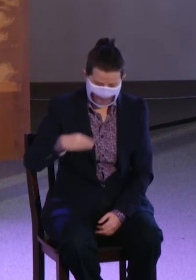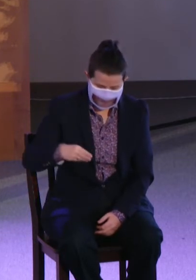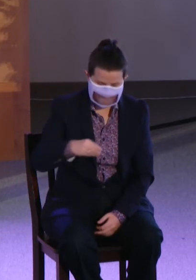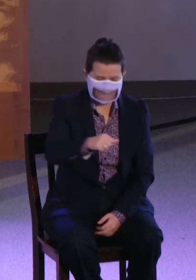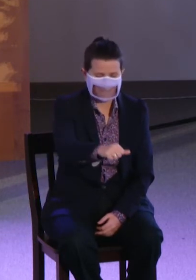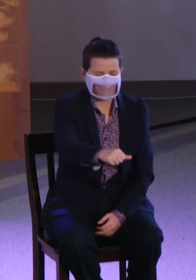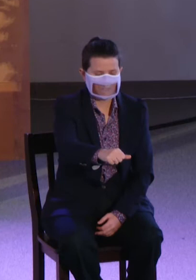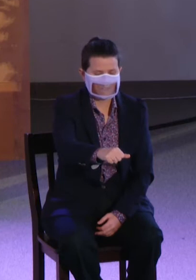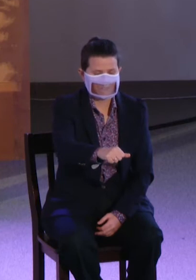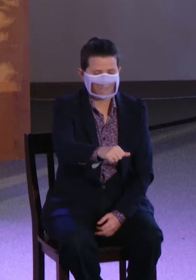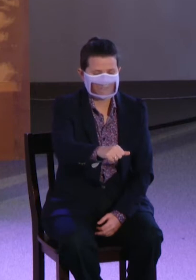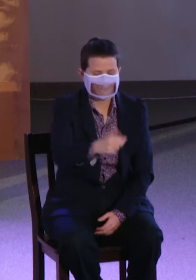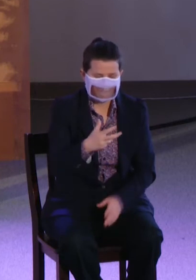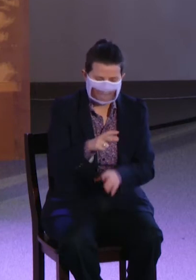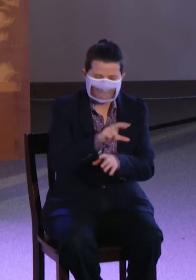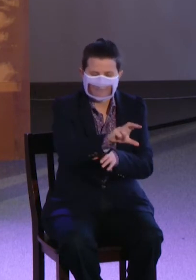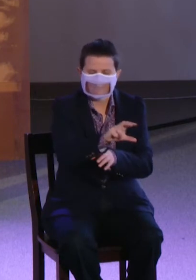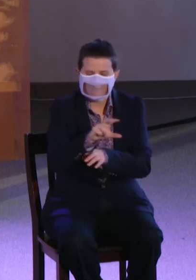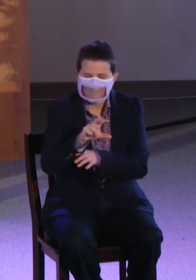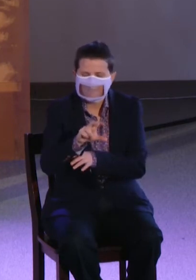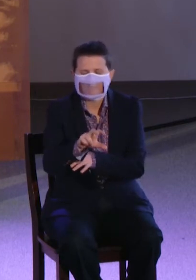being all that I was created to be,